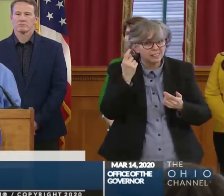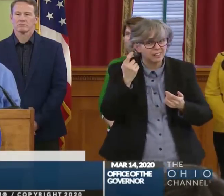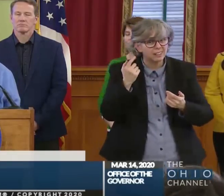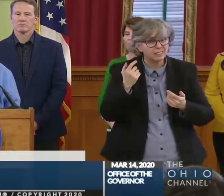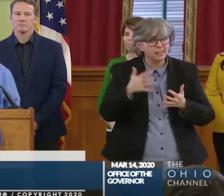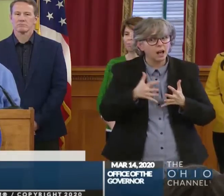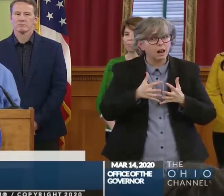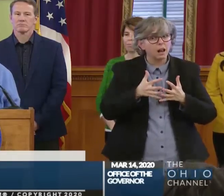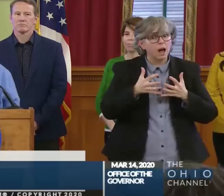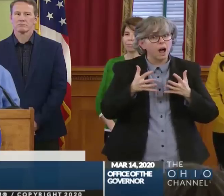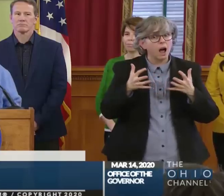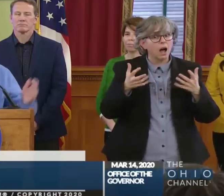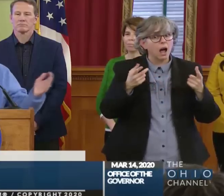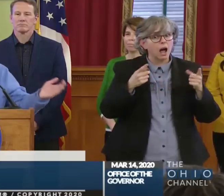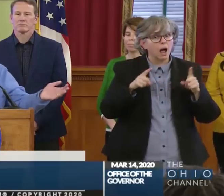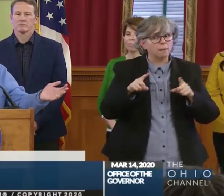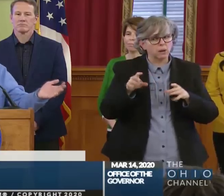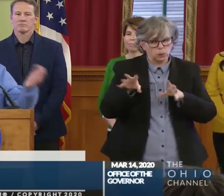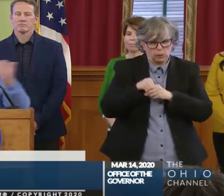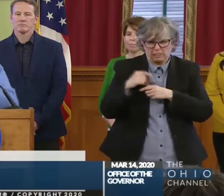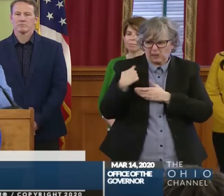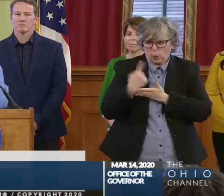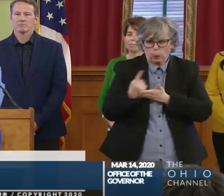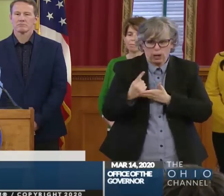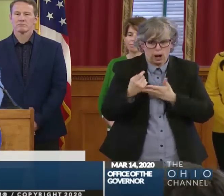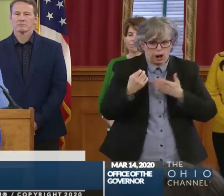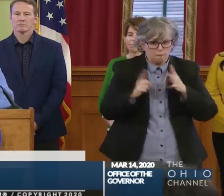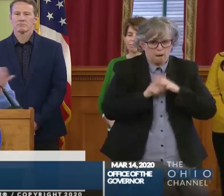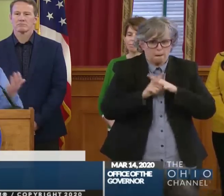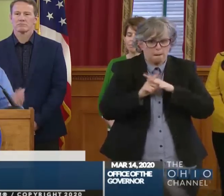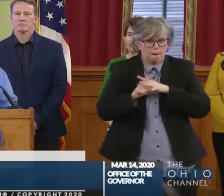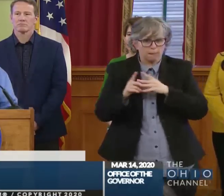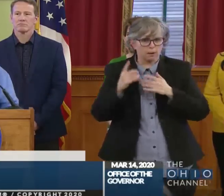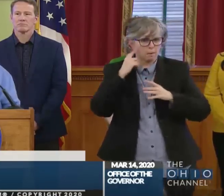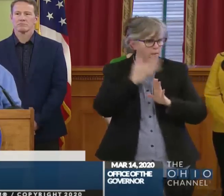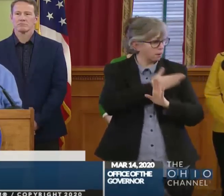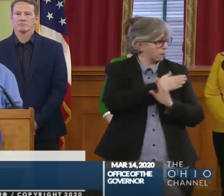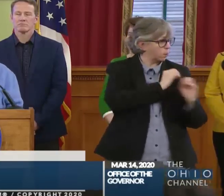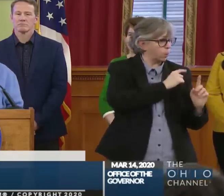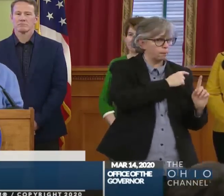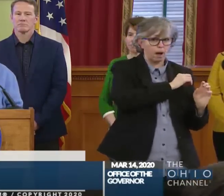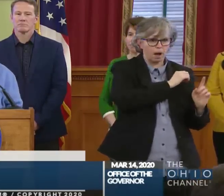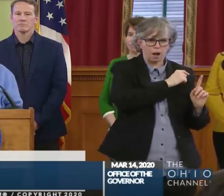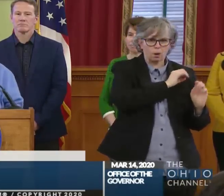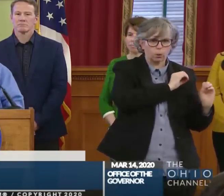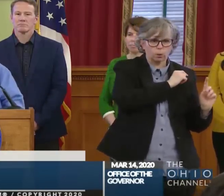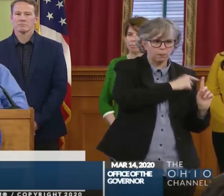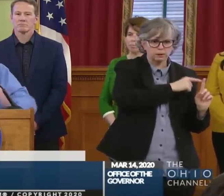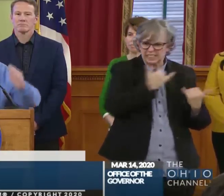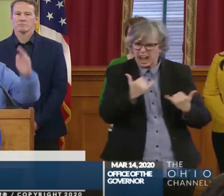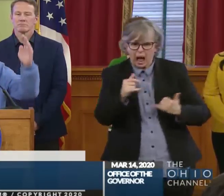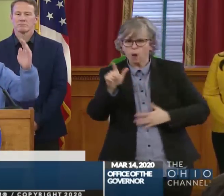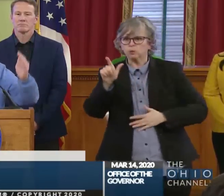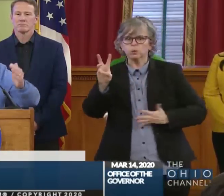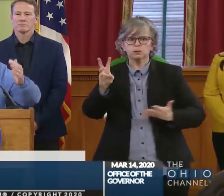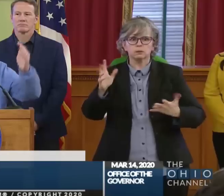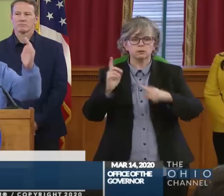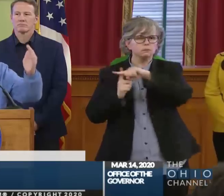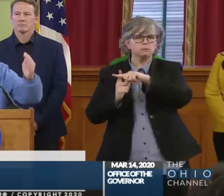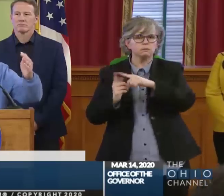happened in a week. We've gone from virtually no positives to 26 positives. Next week, we're going to